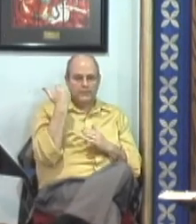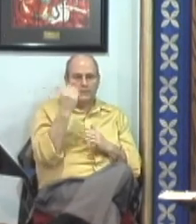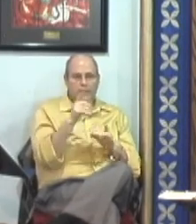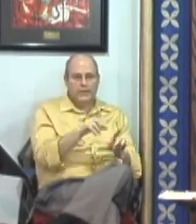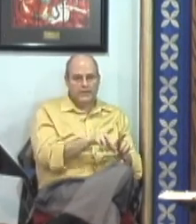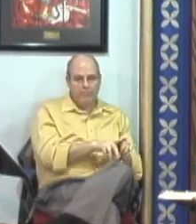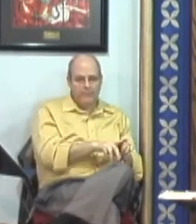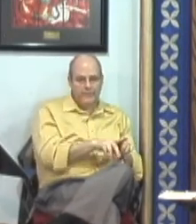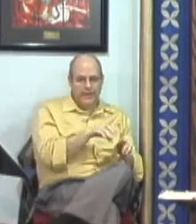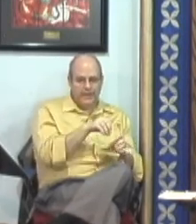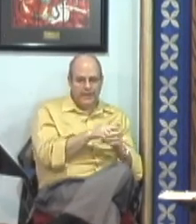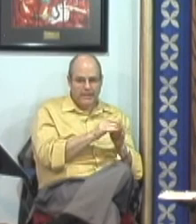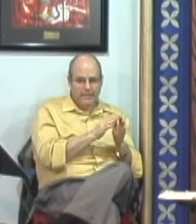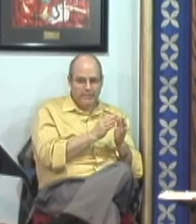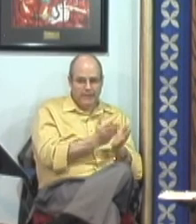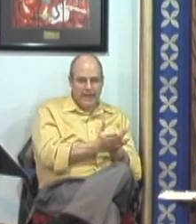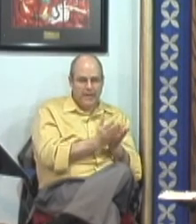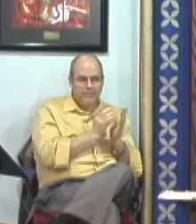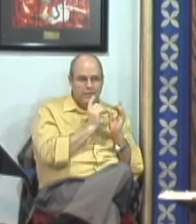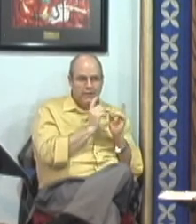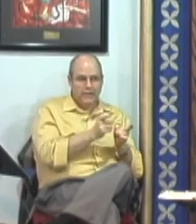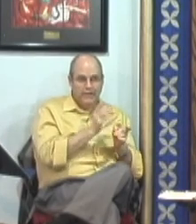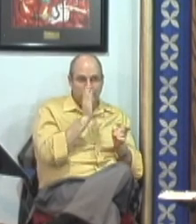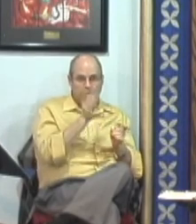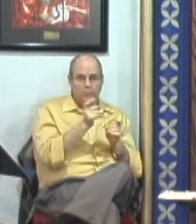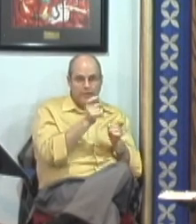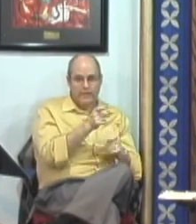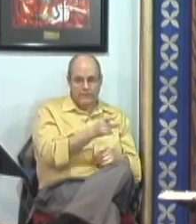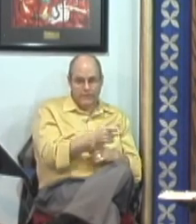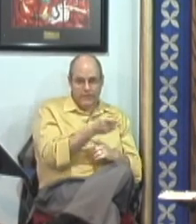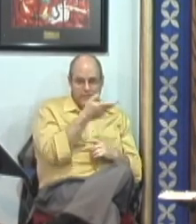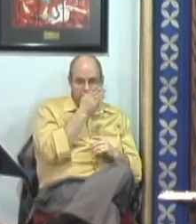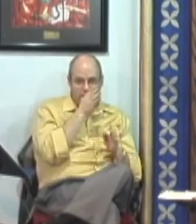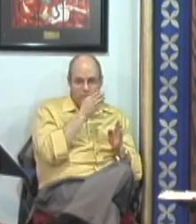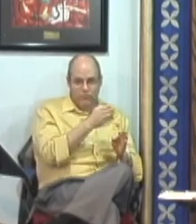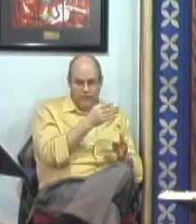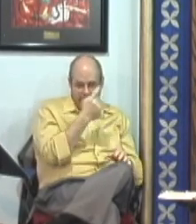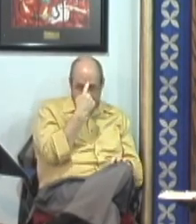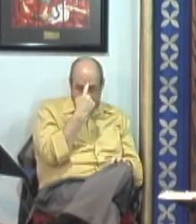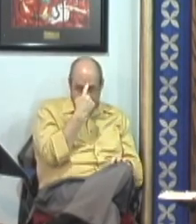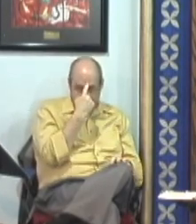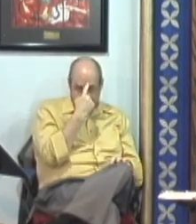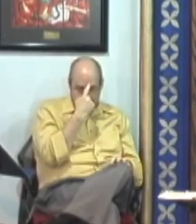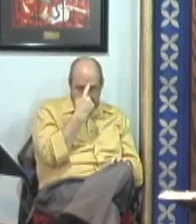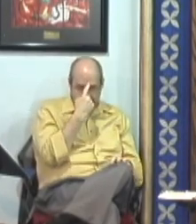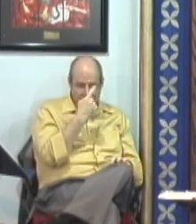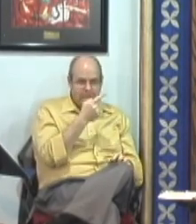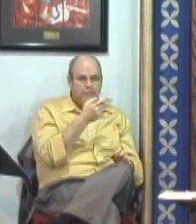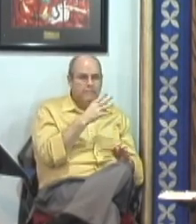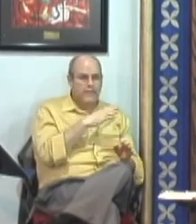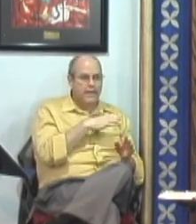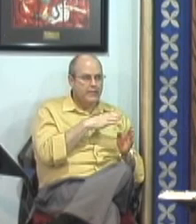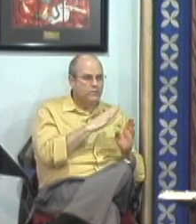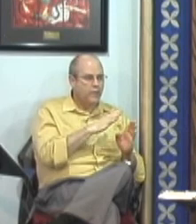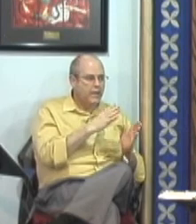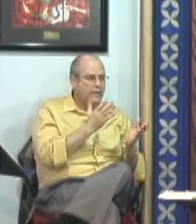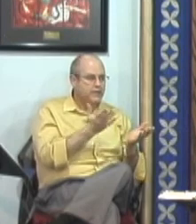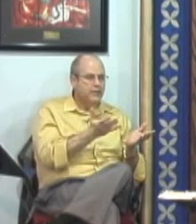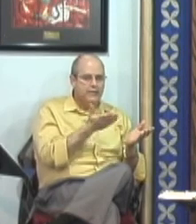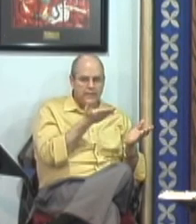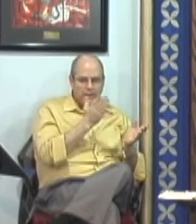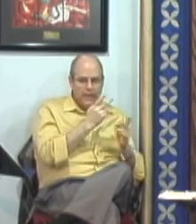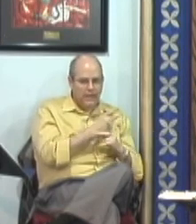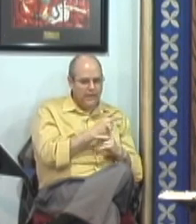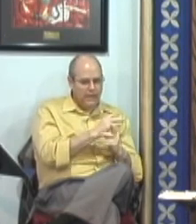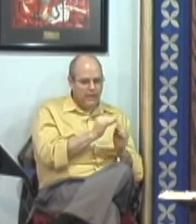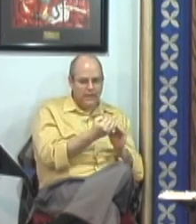like that are in the scripture that are given, it shall be given to you. That's God's way of thinking. What man's way of thinking is what? Got to take